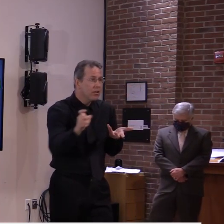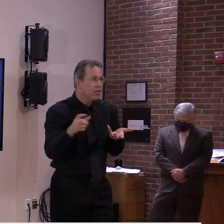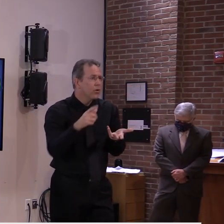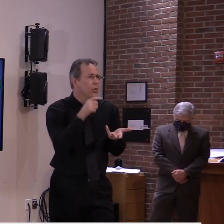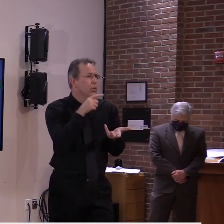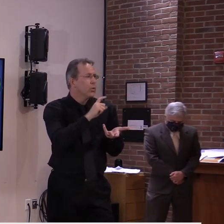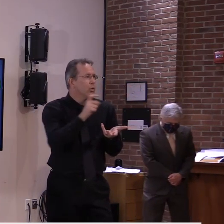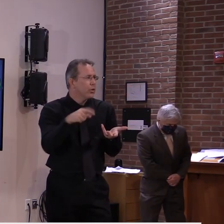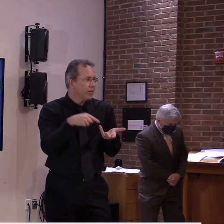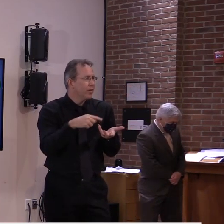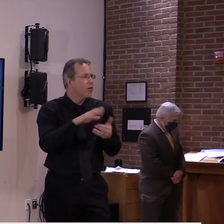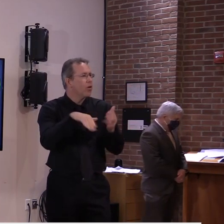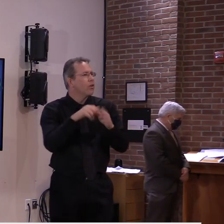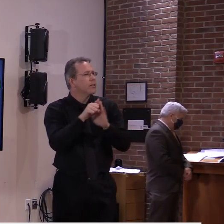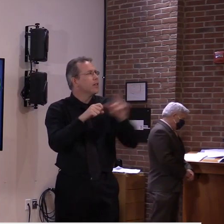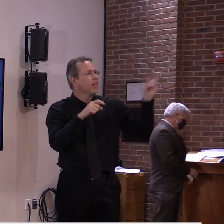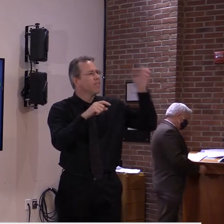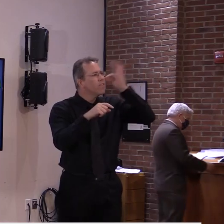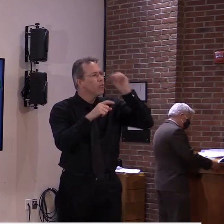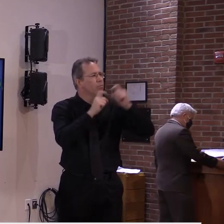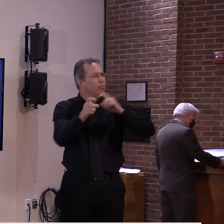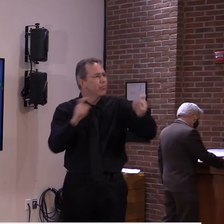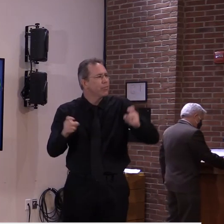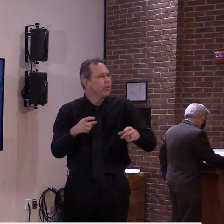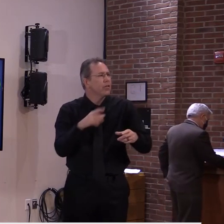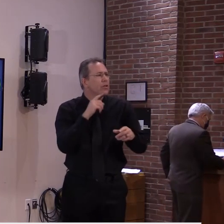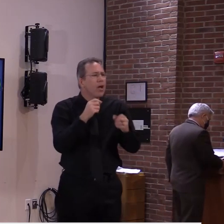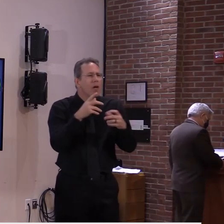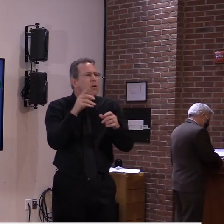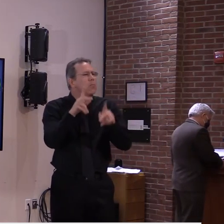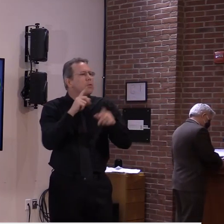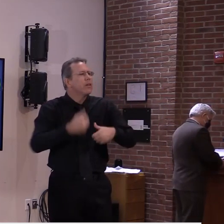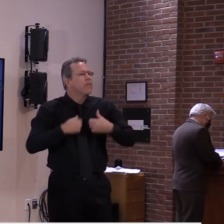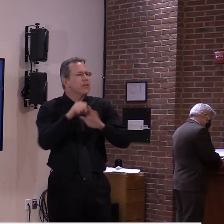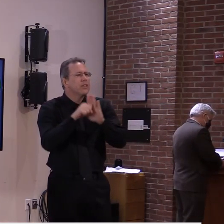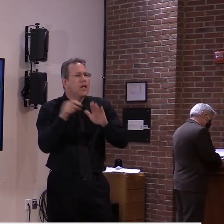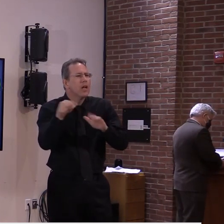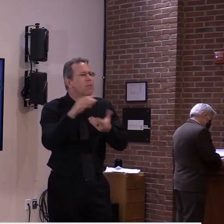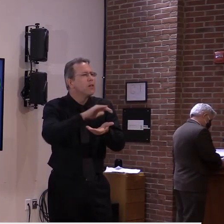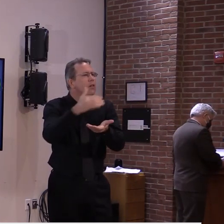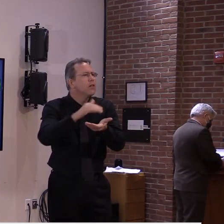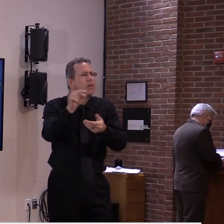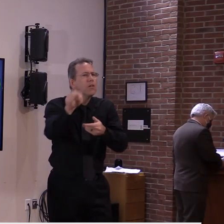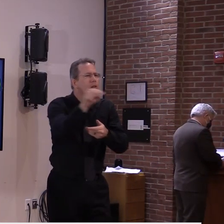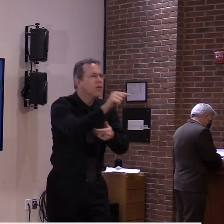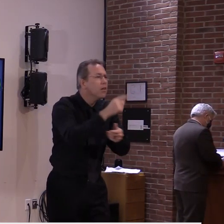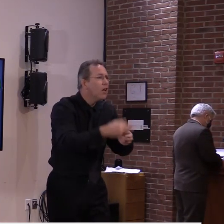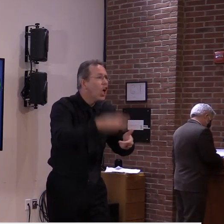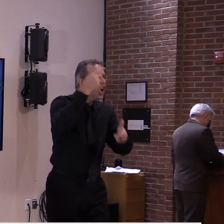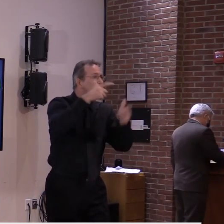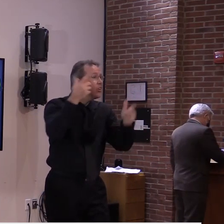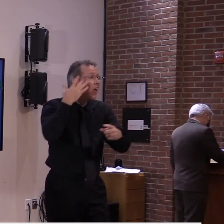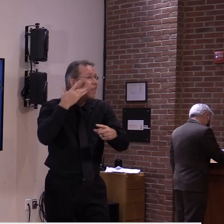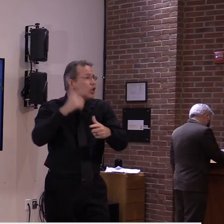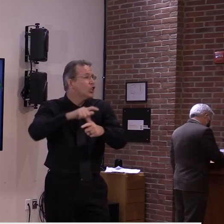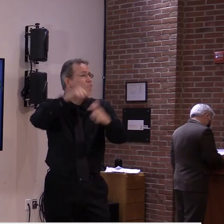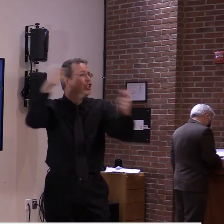on population. So everyone gets the same percentage based on the supply they have shipped to their states.